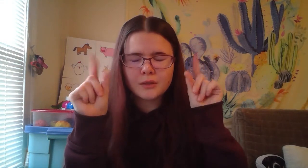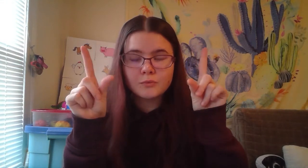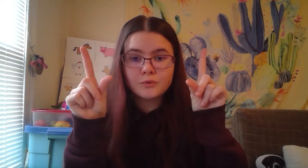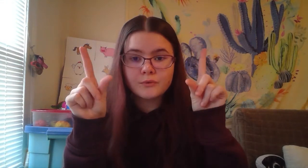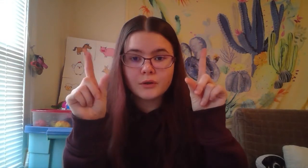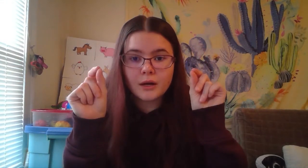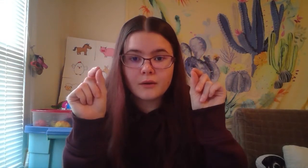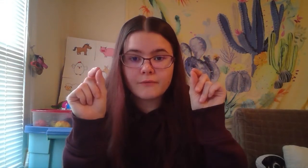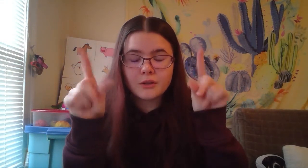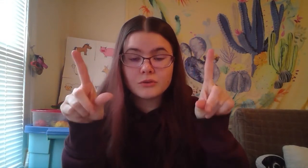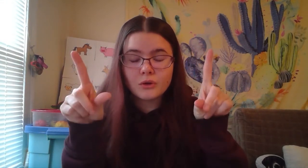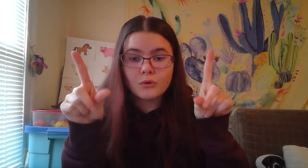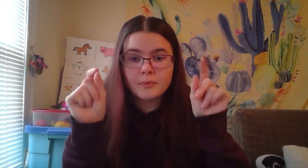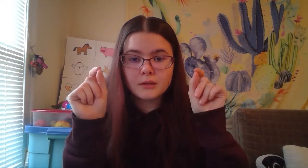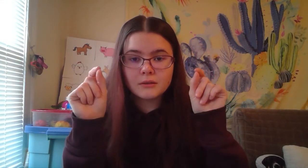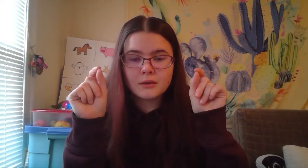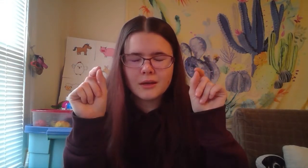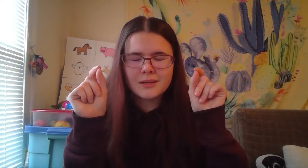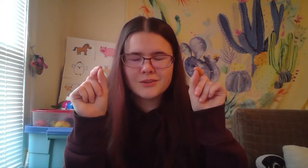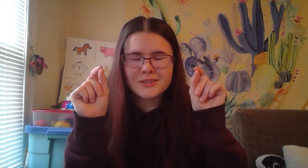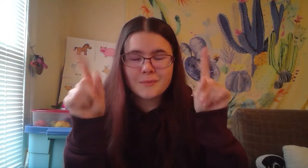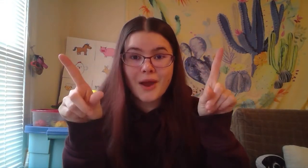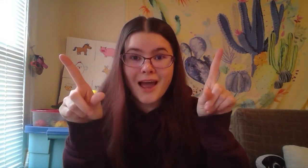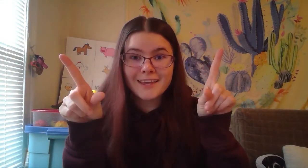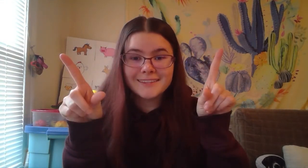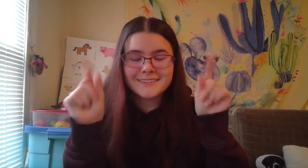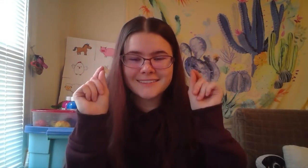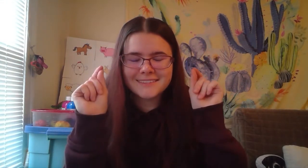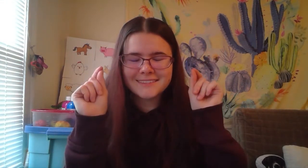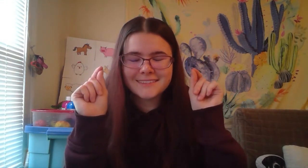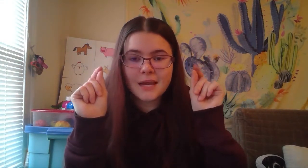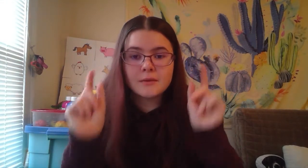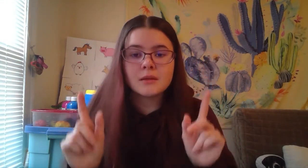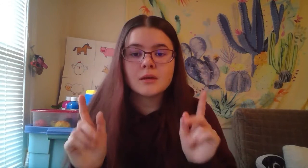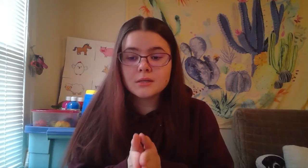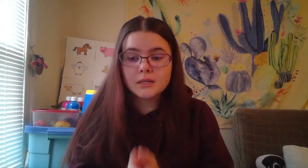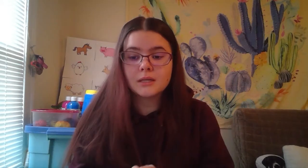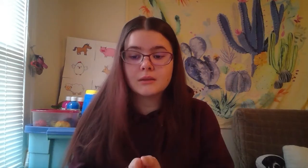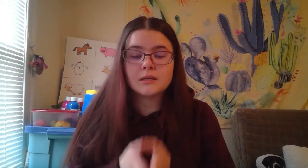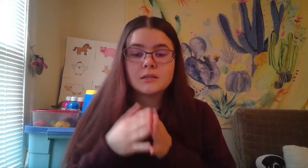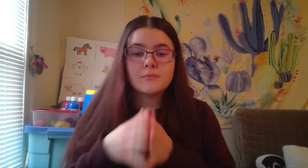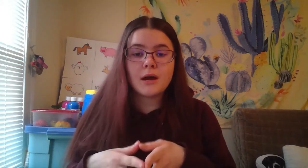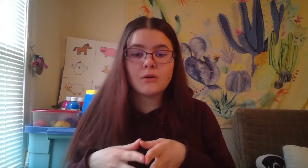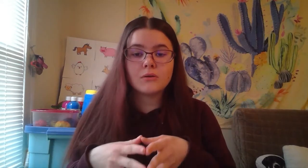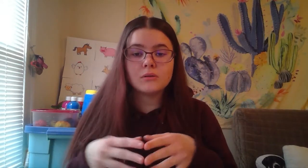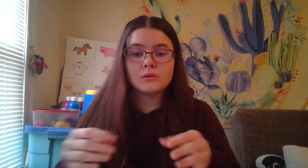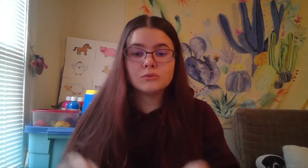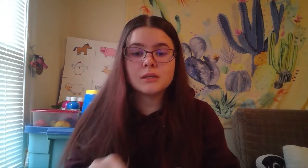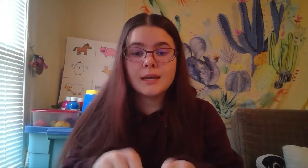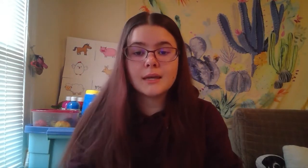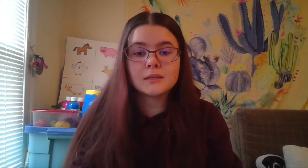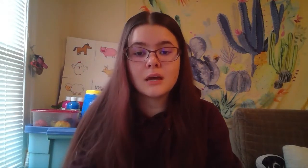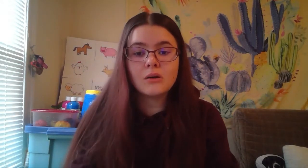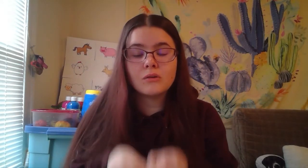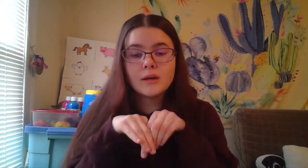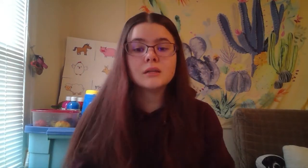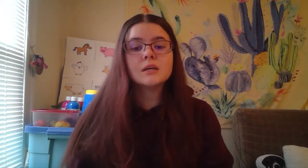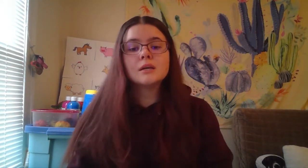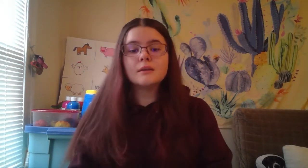you move your fingers open, you're surprised. And one of the key things about using ASL